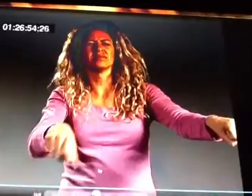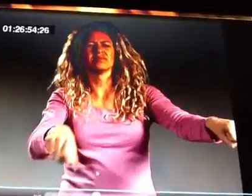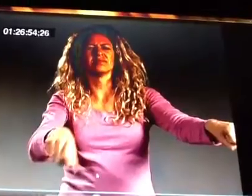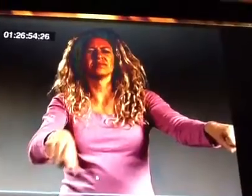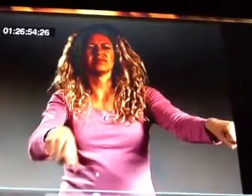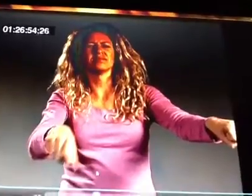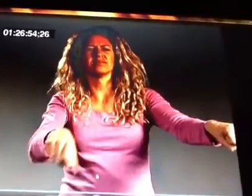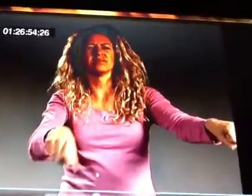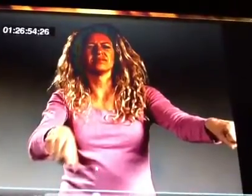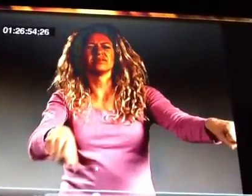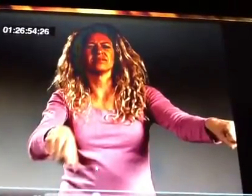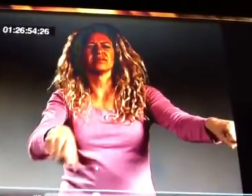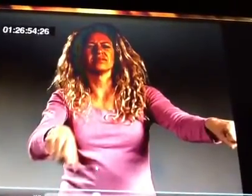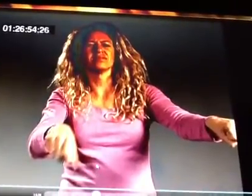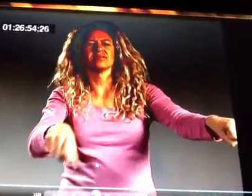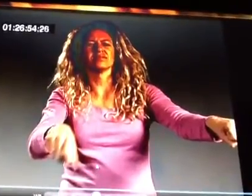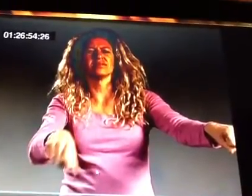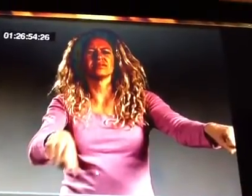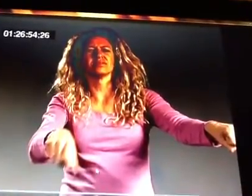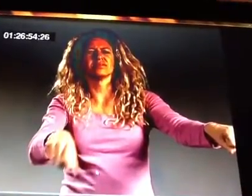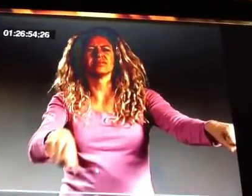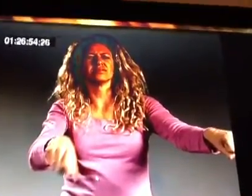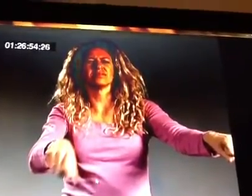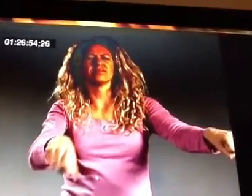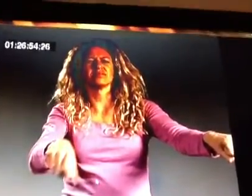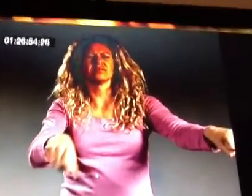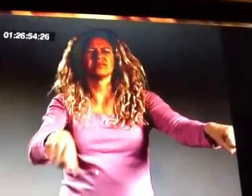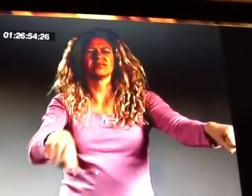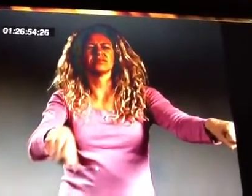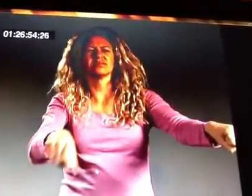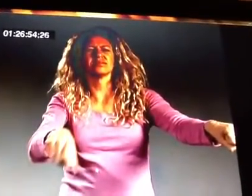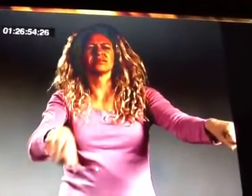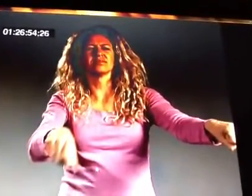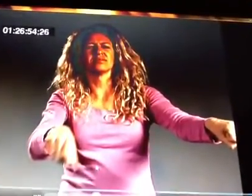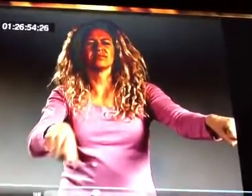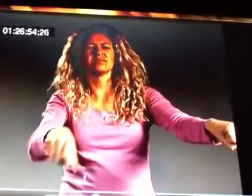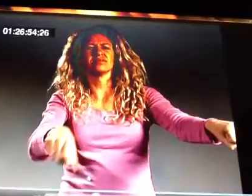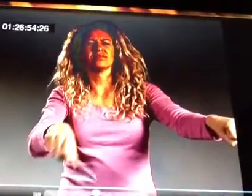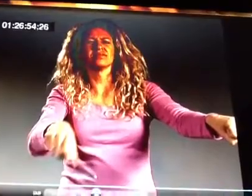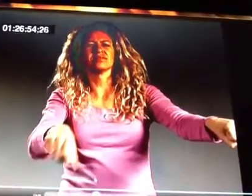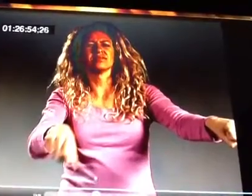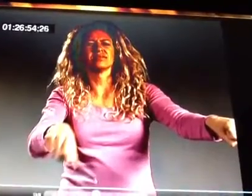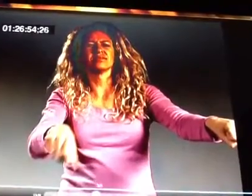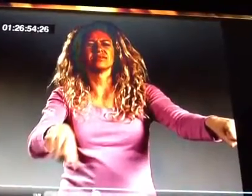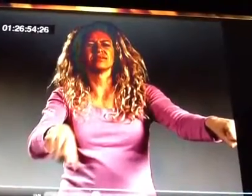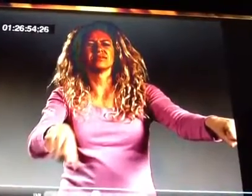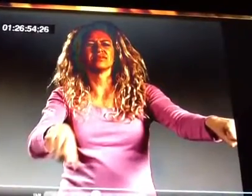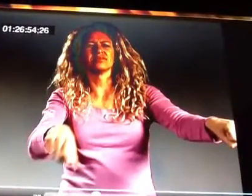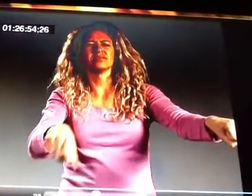the cats would get in there, and the dogs, and bugs, too. The bugs just really wanted to grow, to crawl all over my plants.